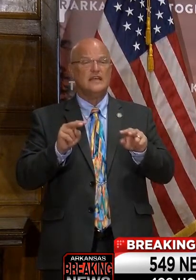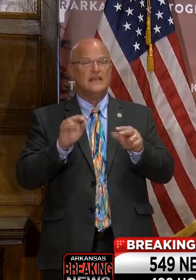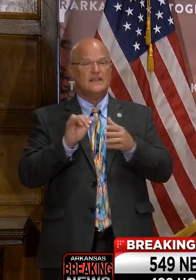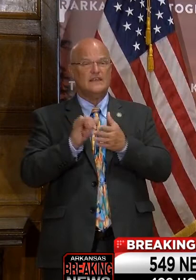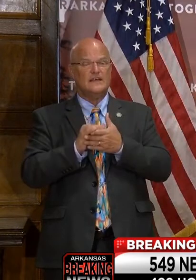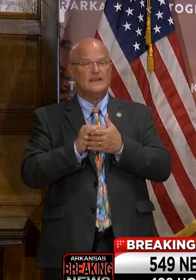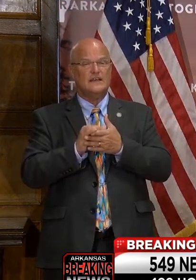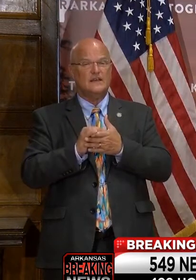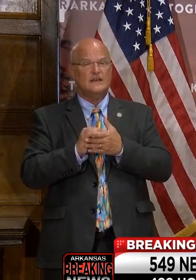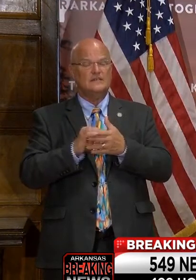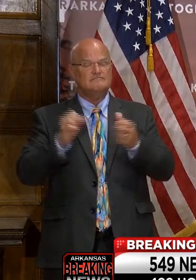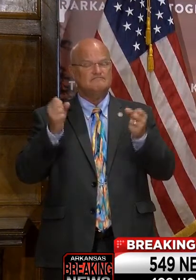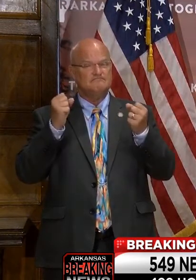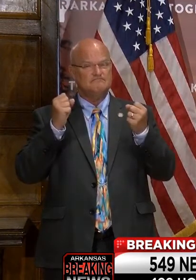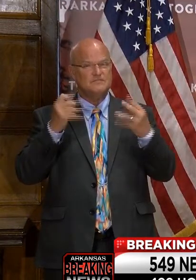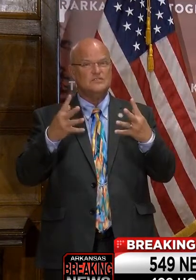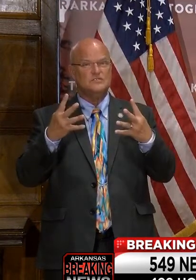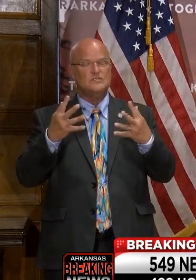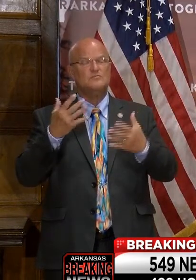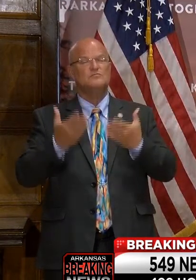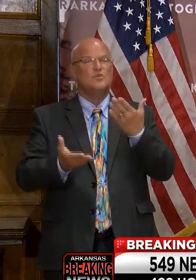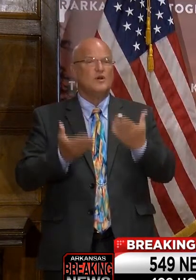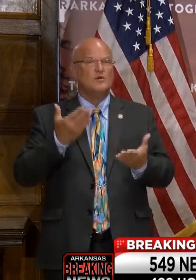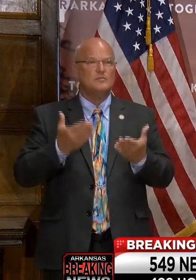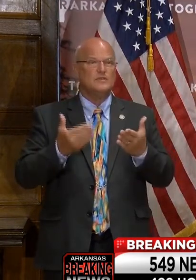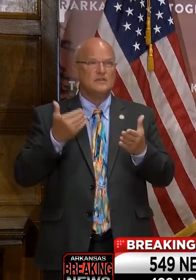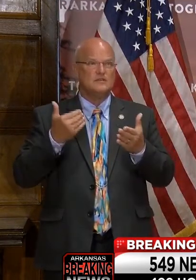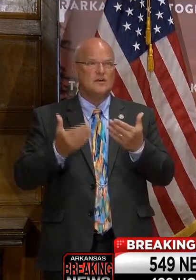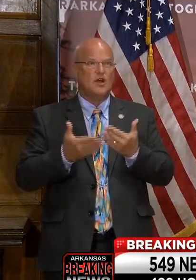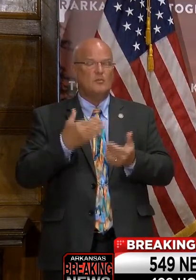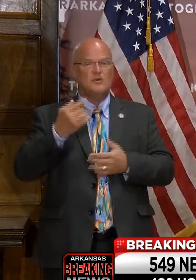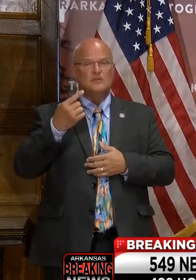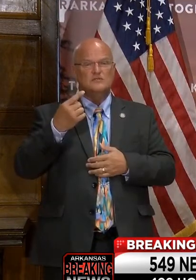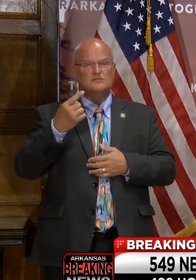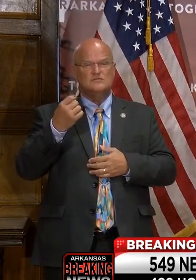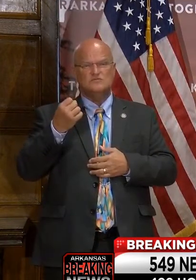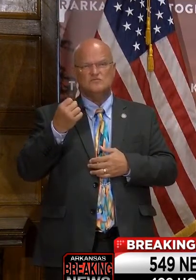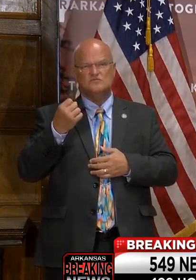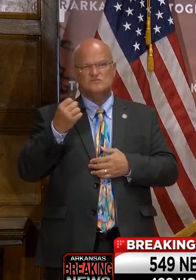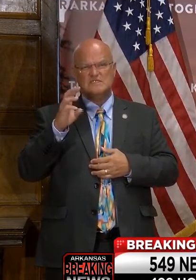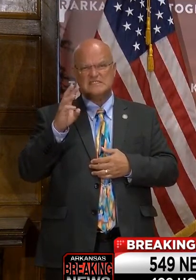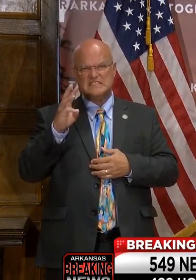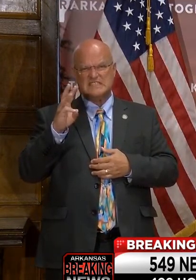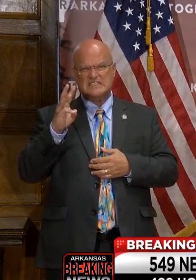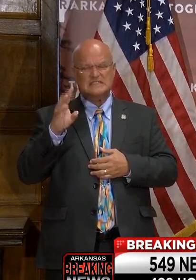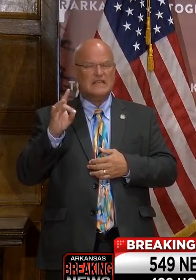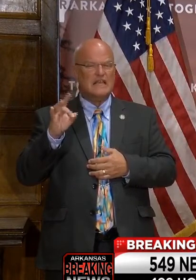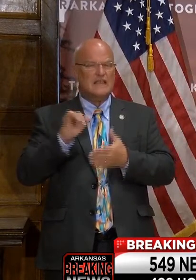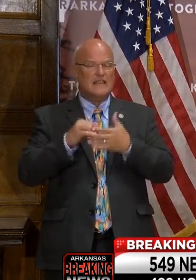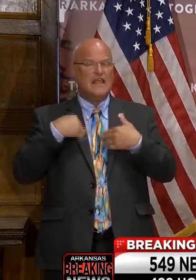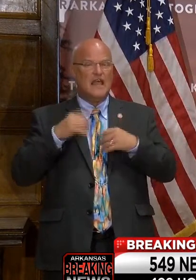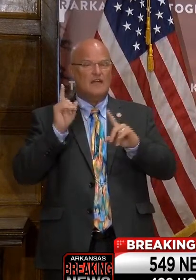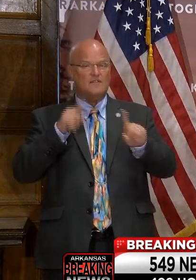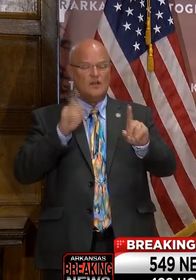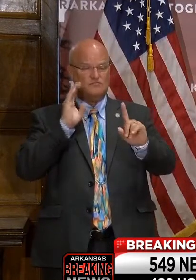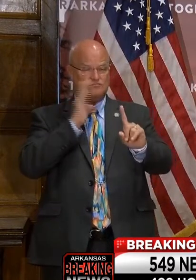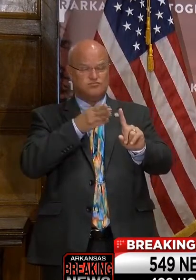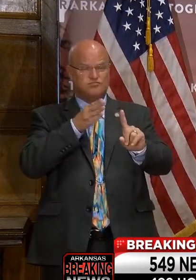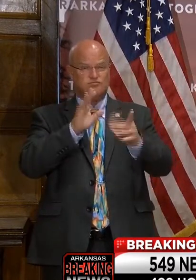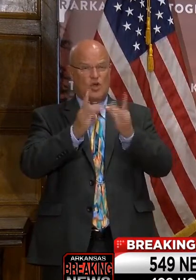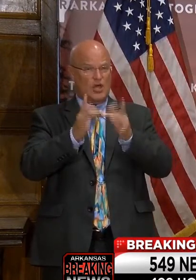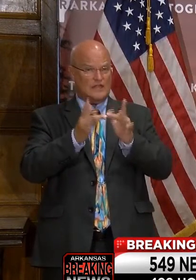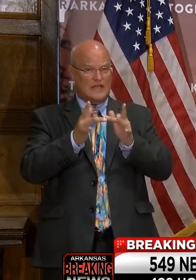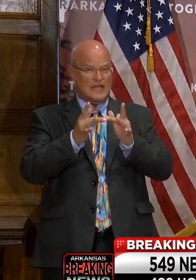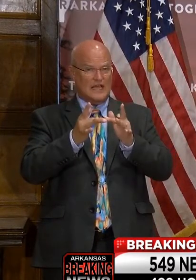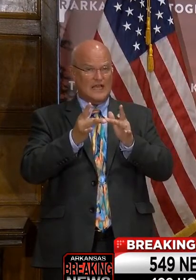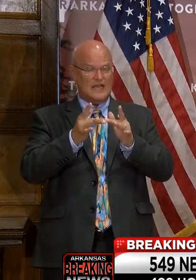the multitude, actually, there's probably close to half a dozen now that have gone strictly to online